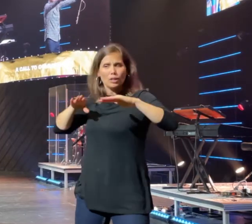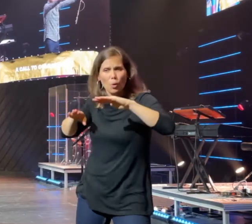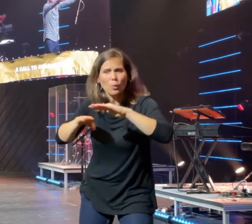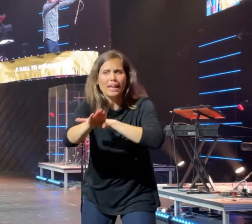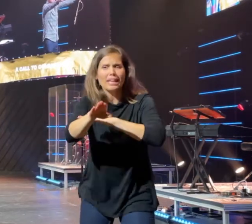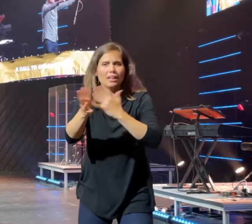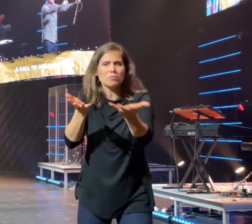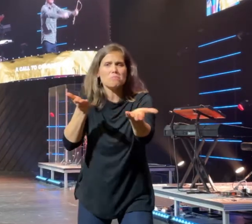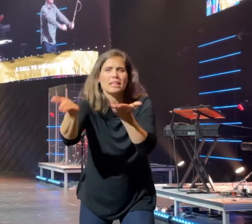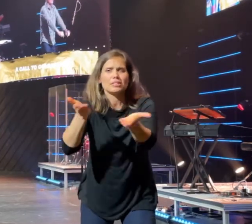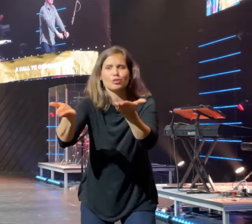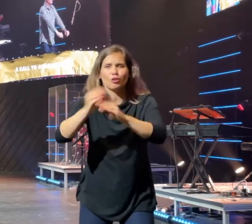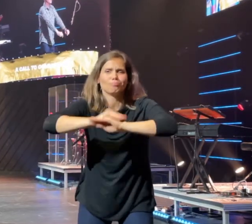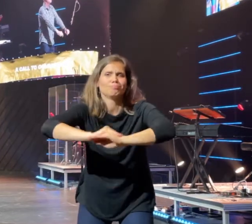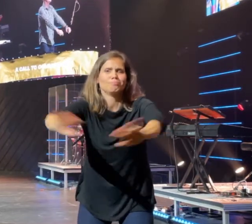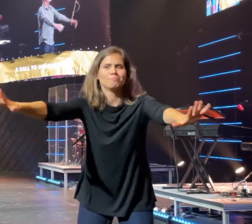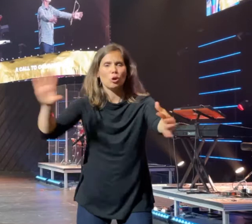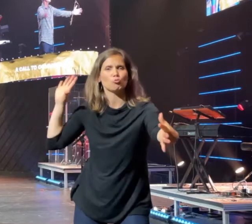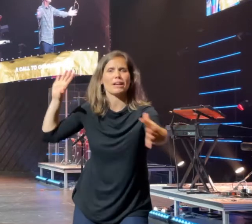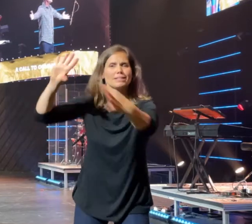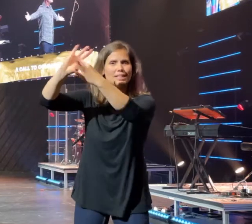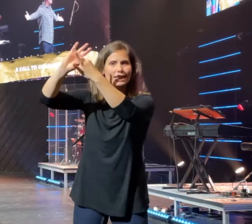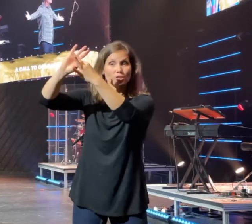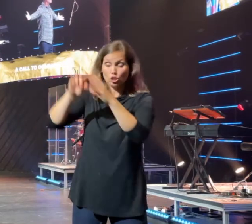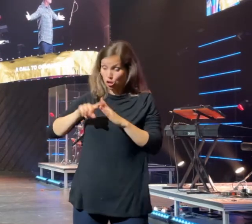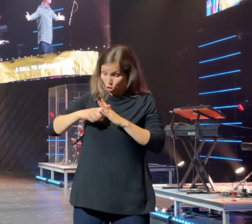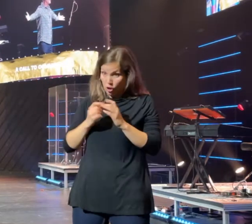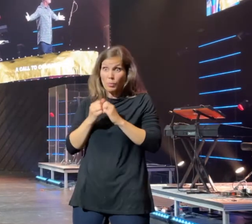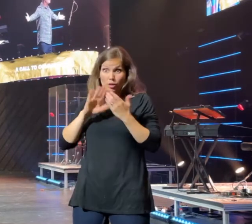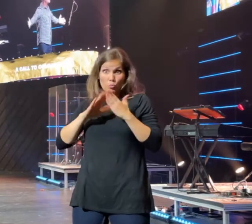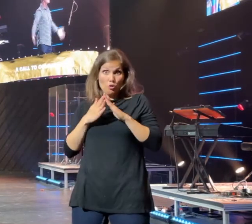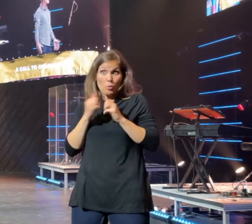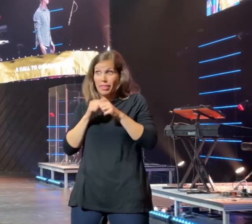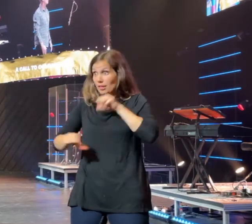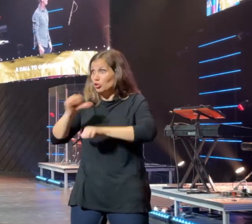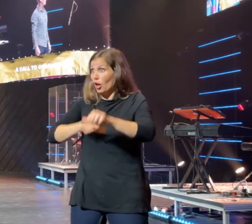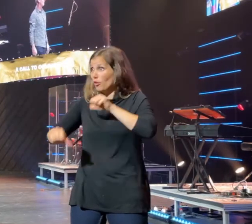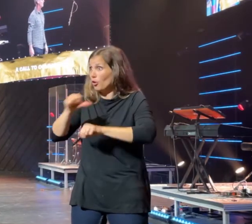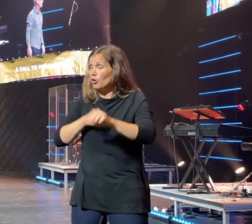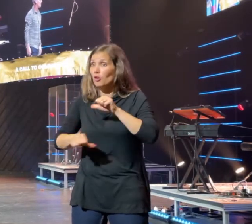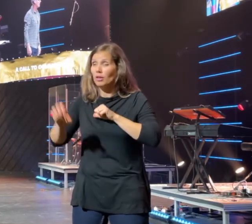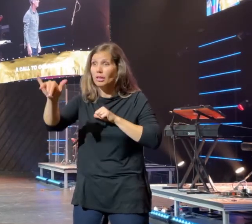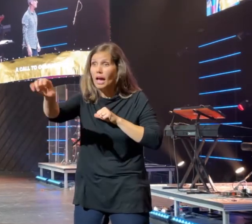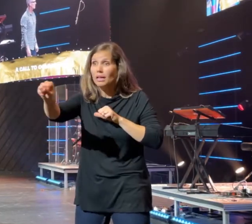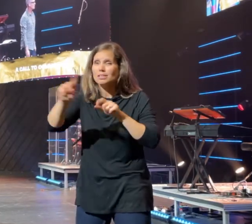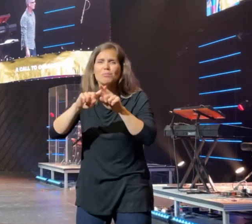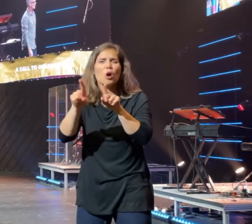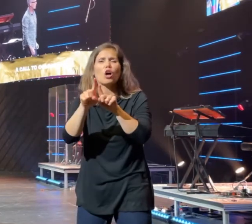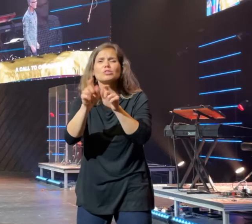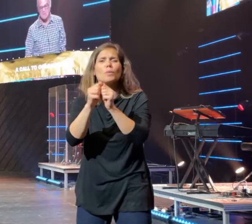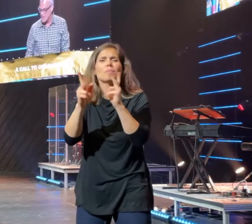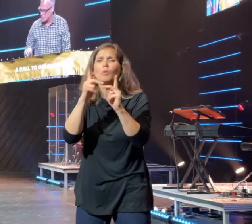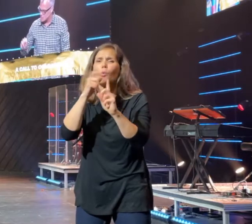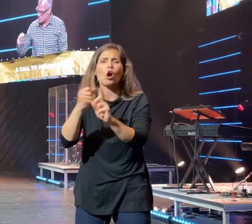ministers of reconciliation, starting in our own communities with each other, right? But also with a lost community